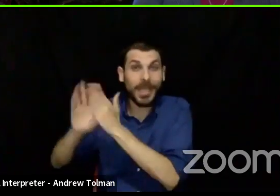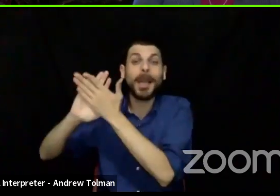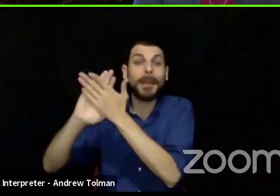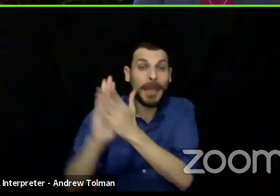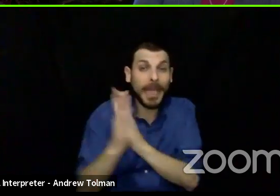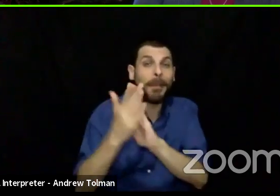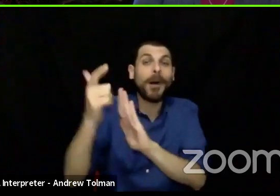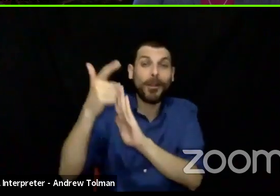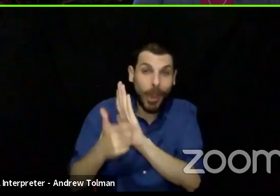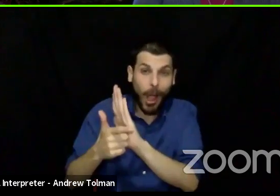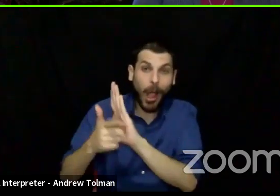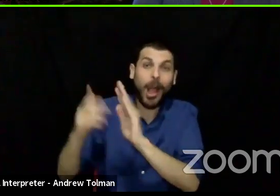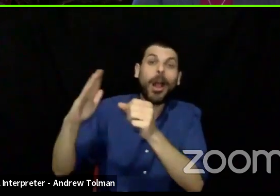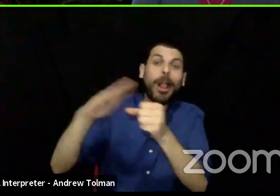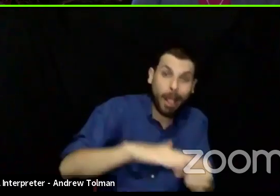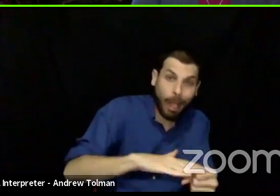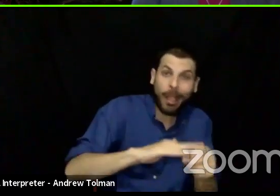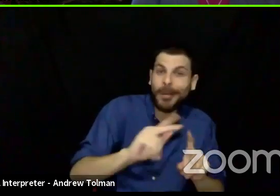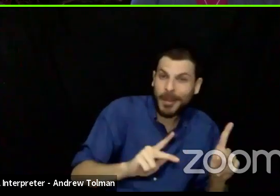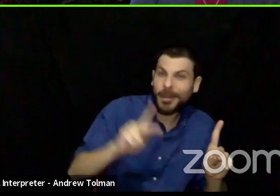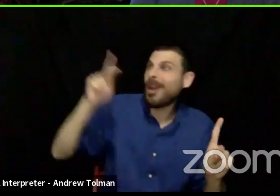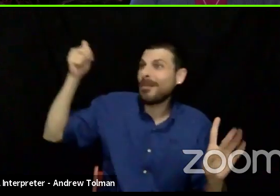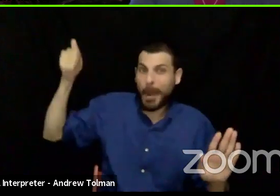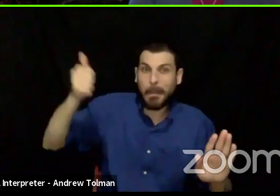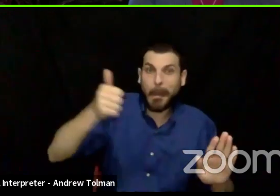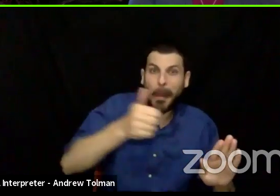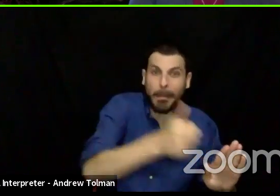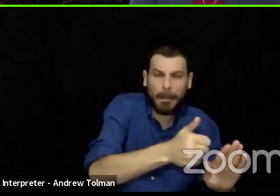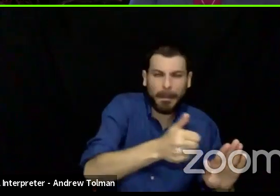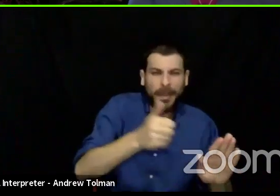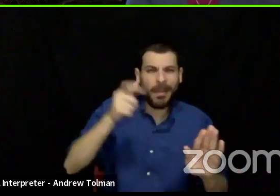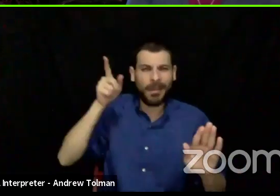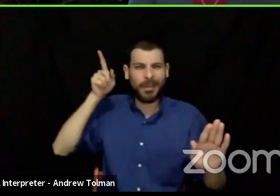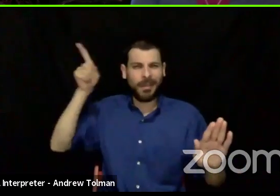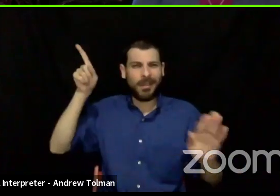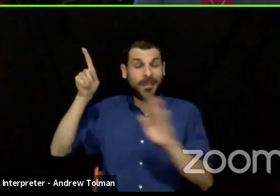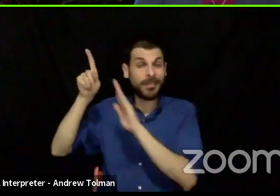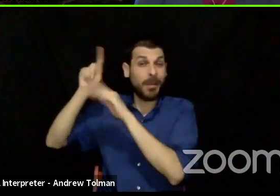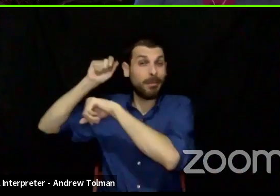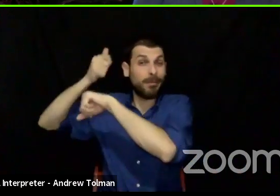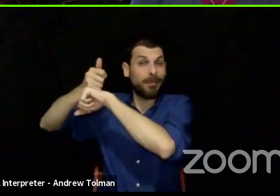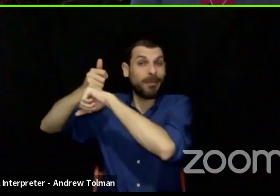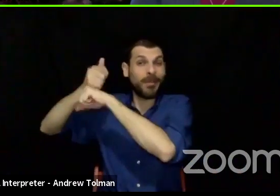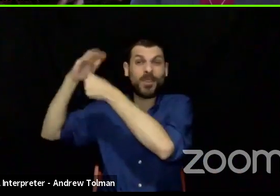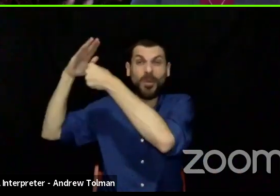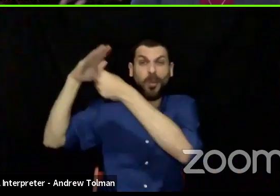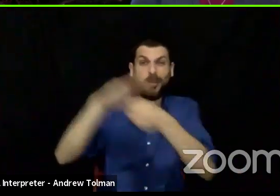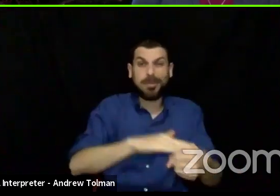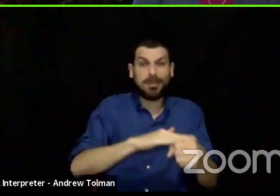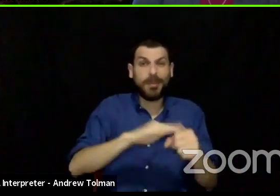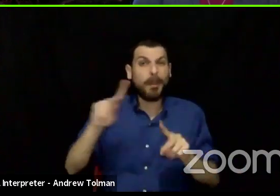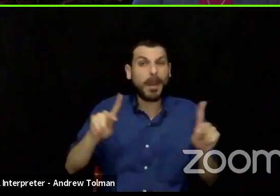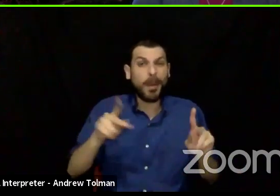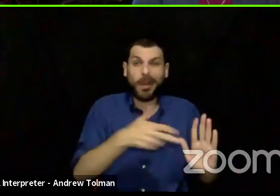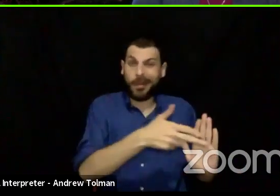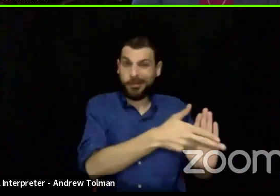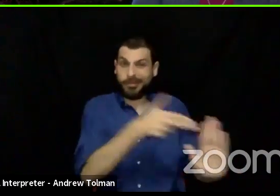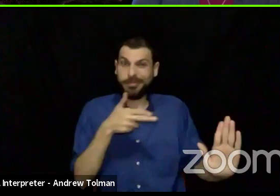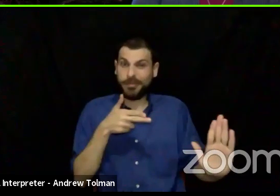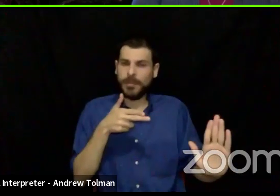of criminality on someone before they're even actually, you know, doing anything